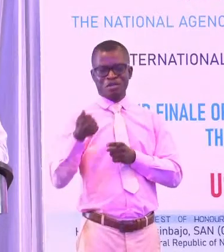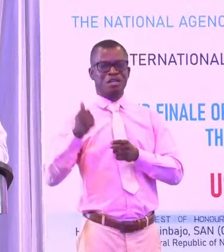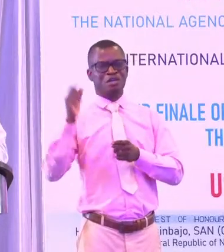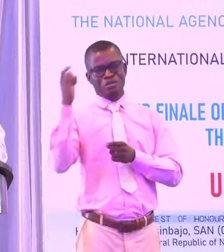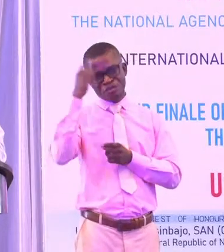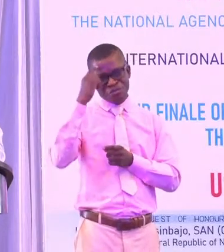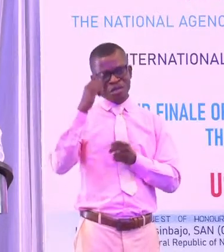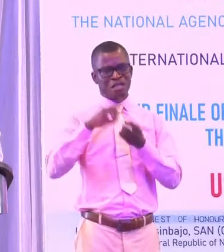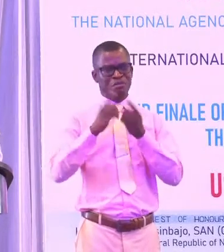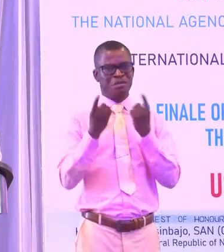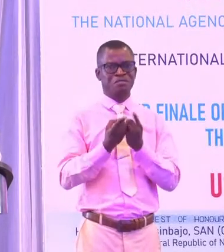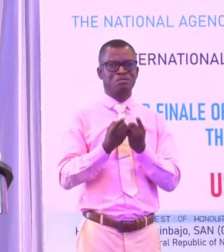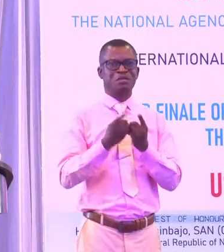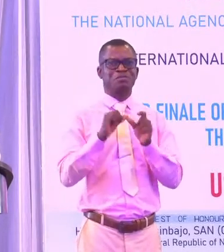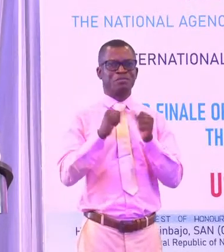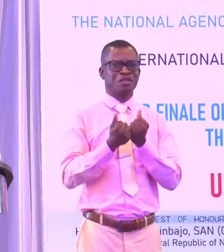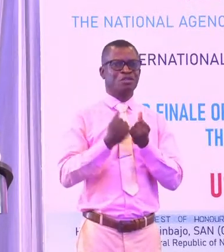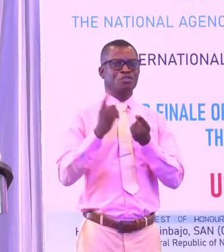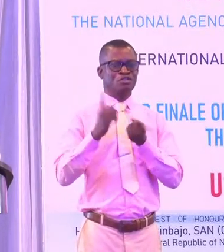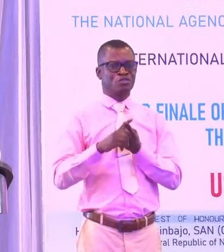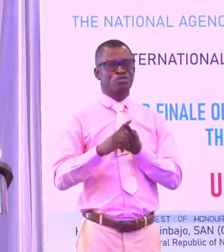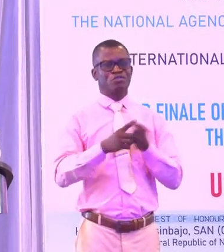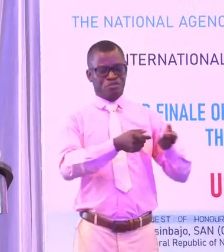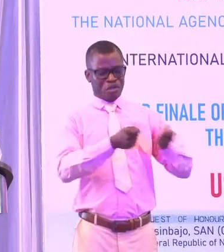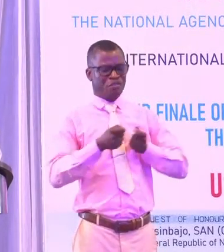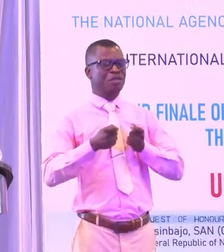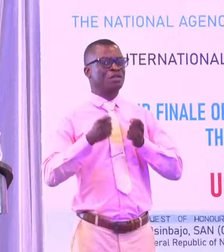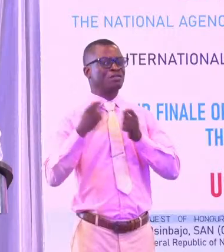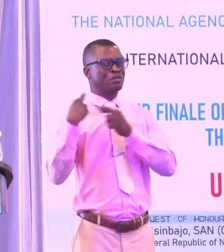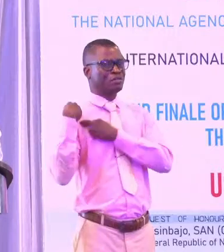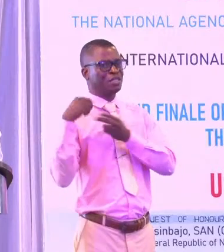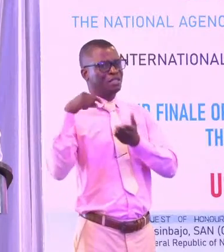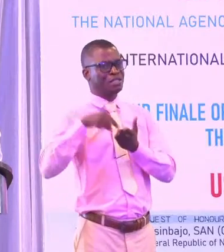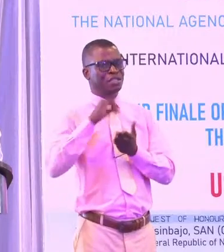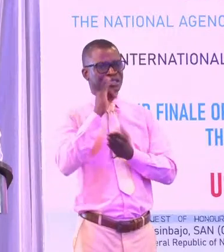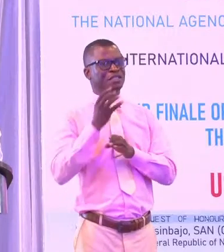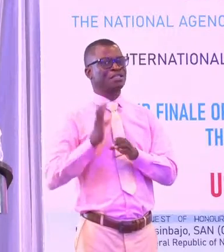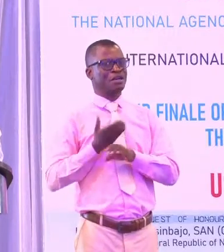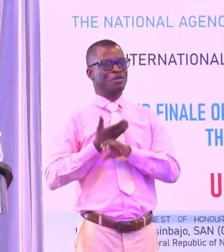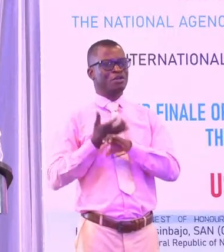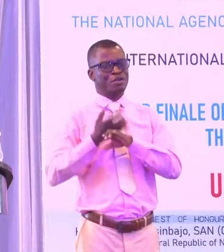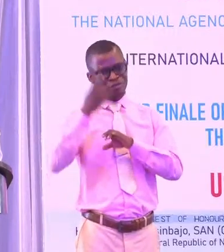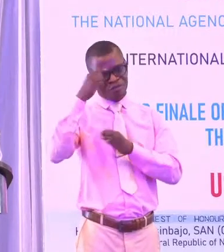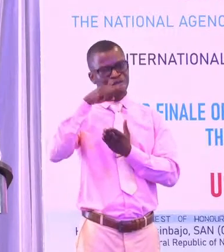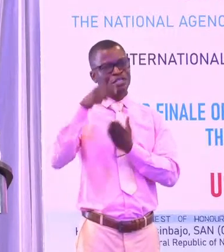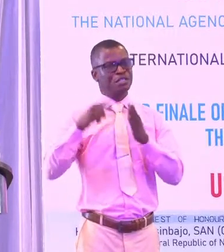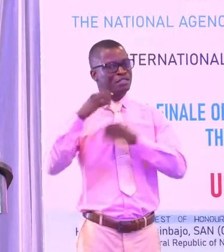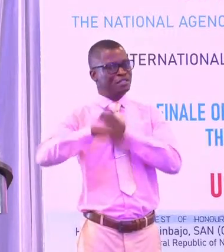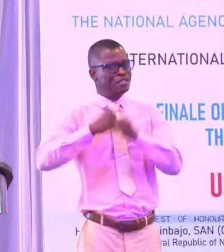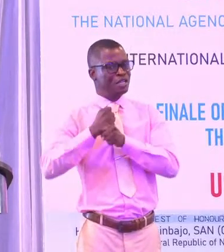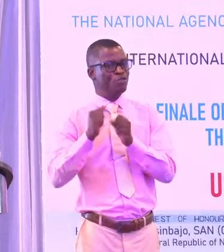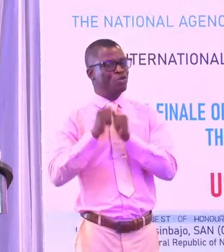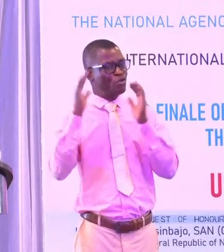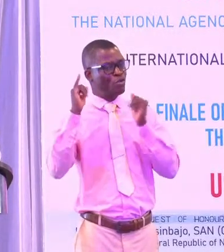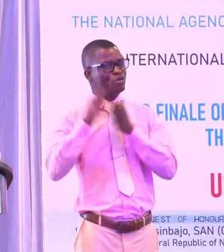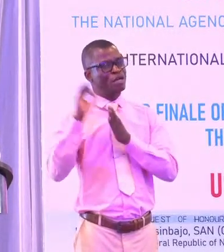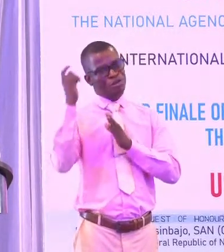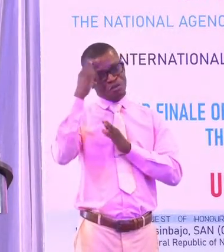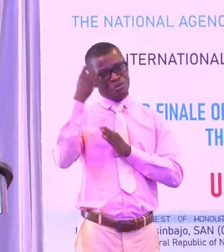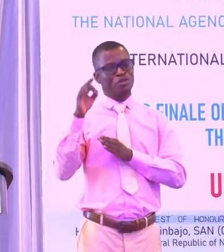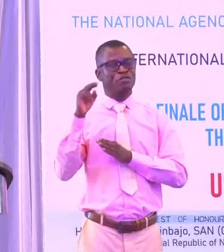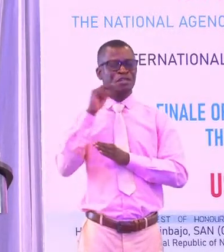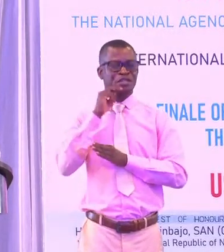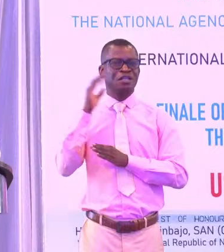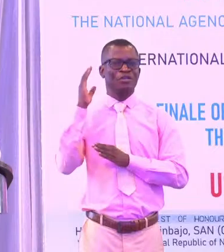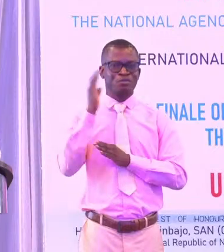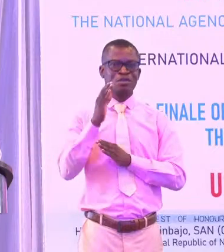agencies with anti-human trafficking mandates. This is our request for this year, and we are hopeful that the government of Nigeria